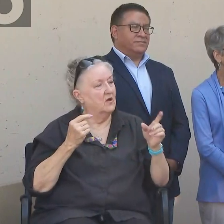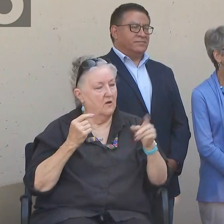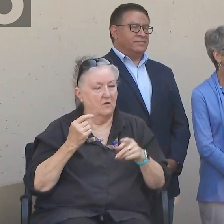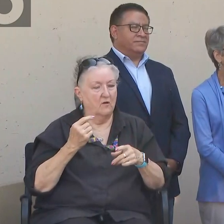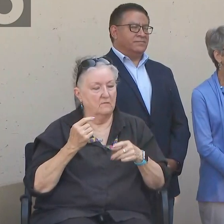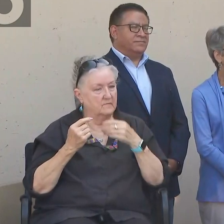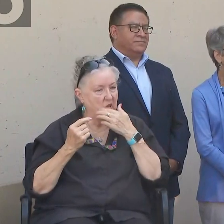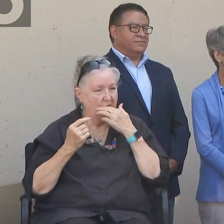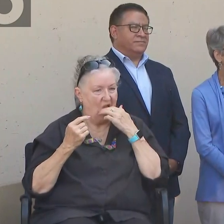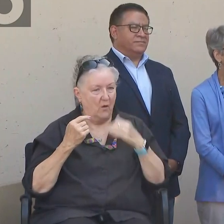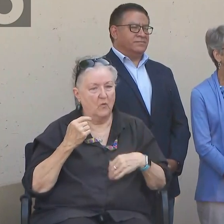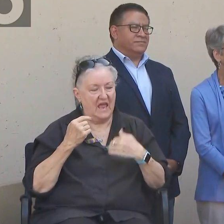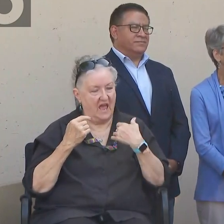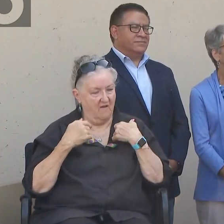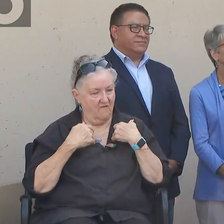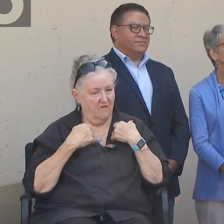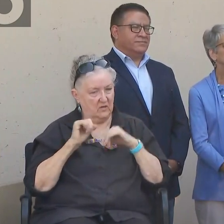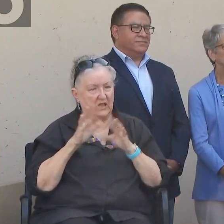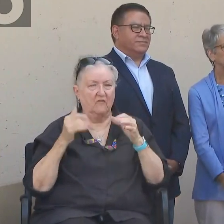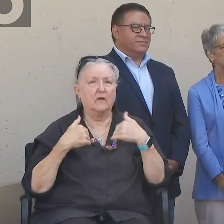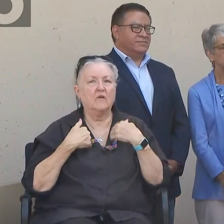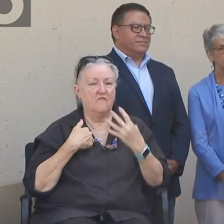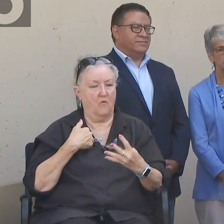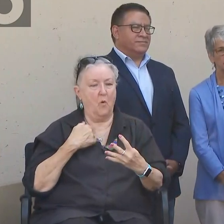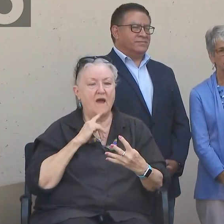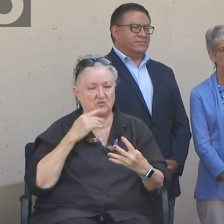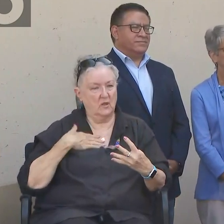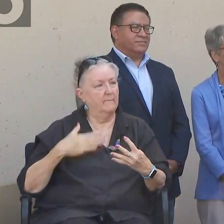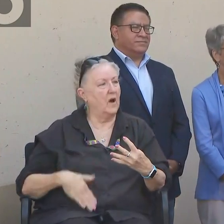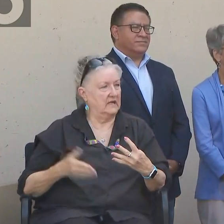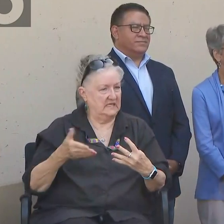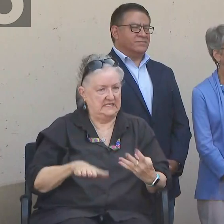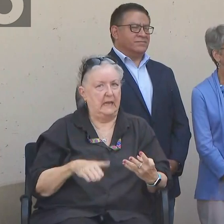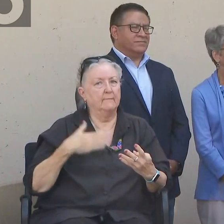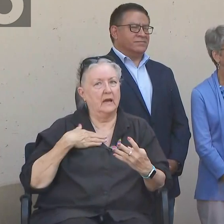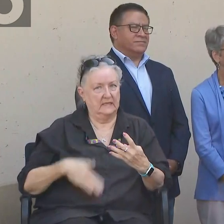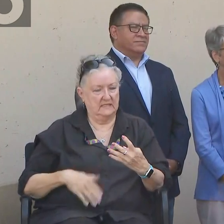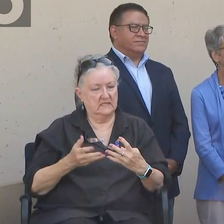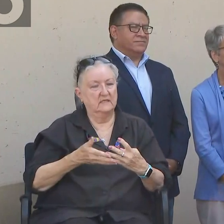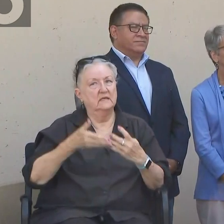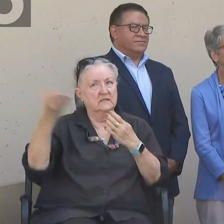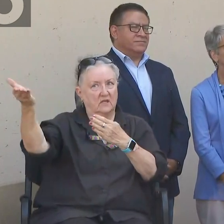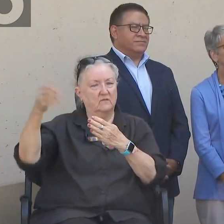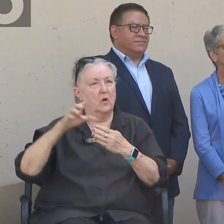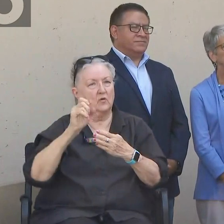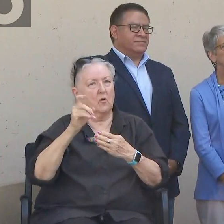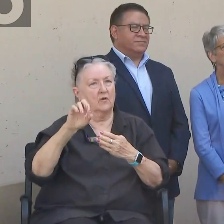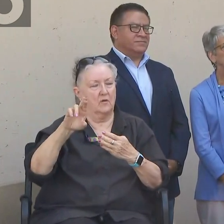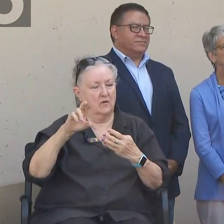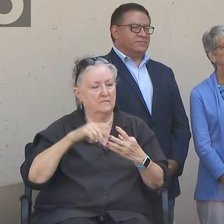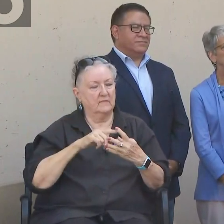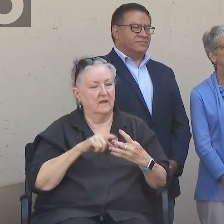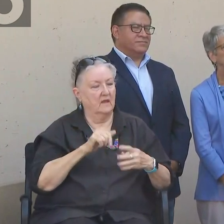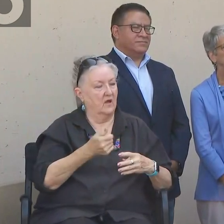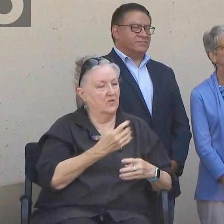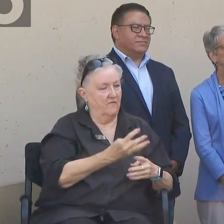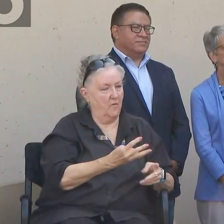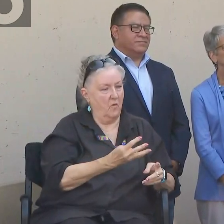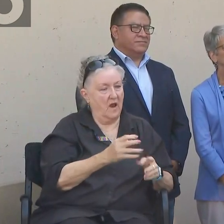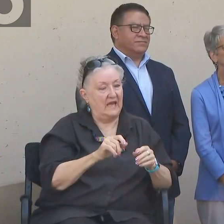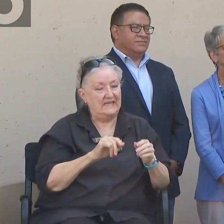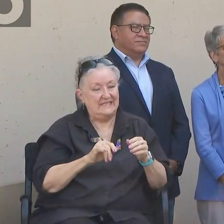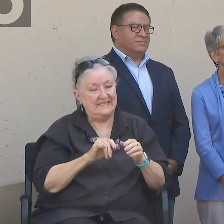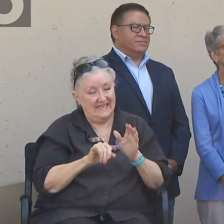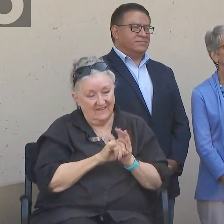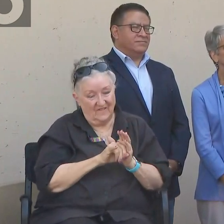There's four, we have four actual bodies that have been delivered to our coroner's bureau. The other four who have been identified